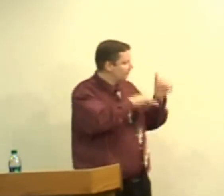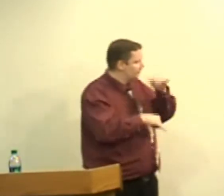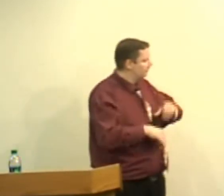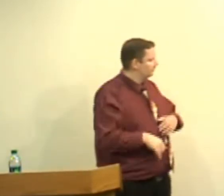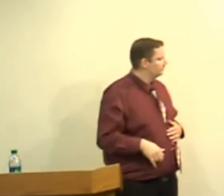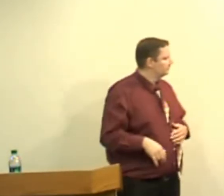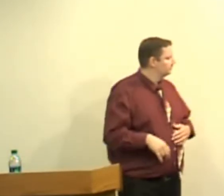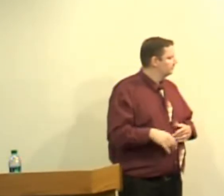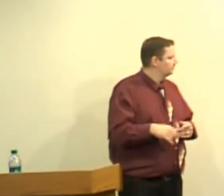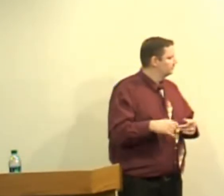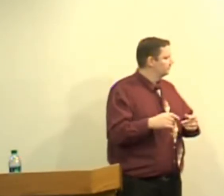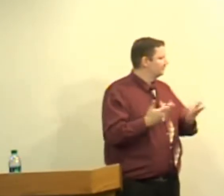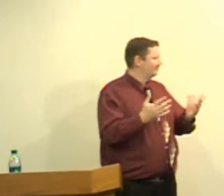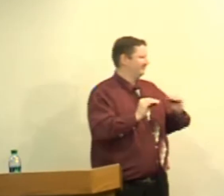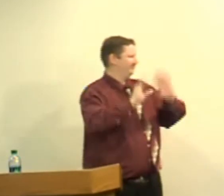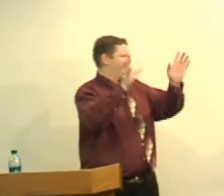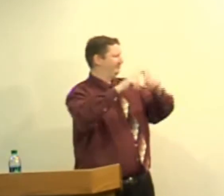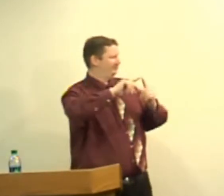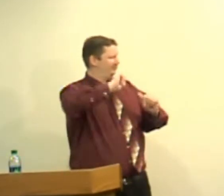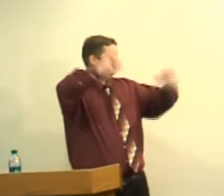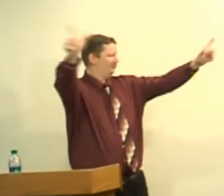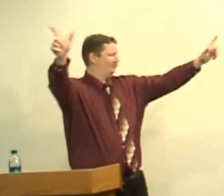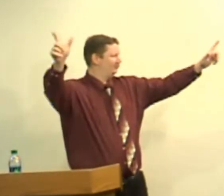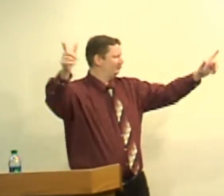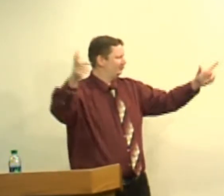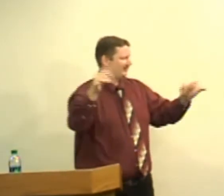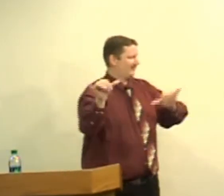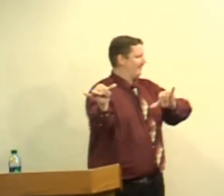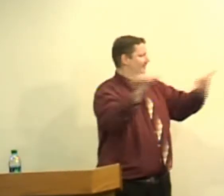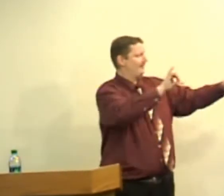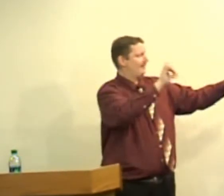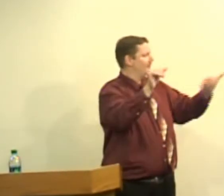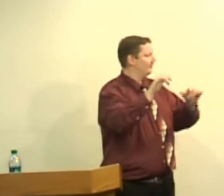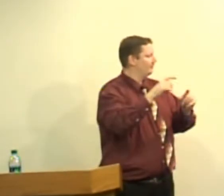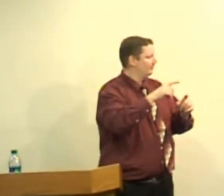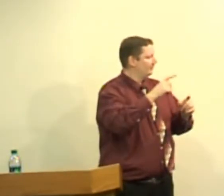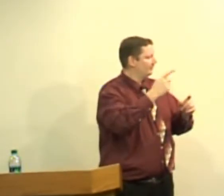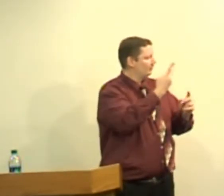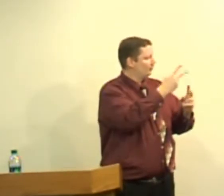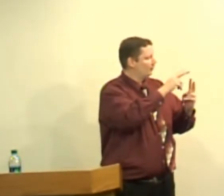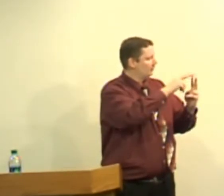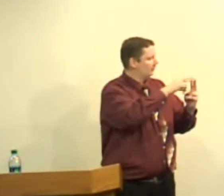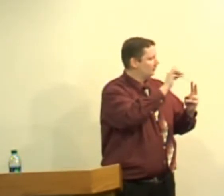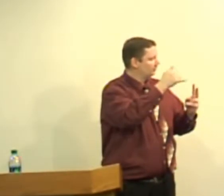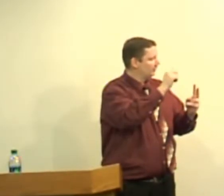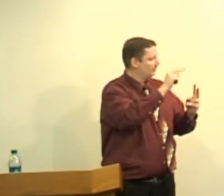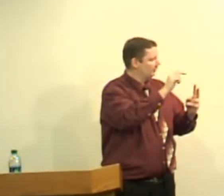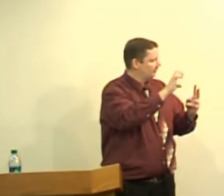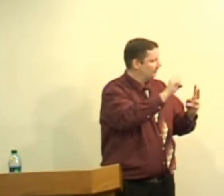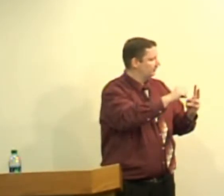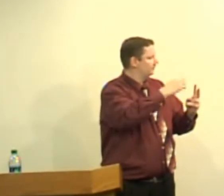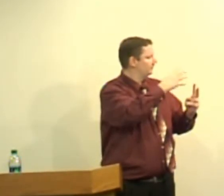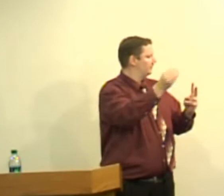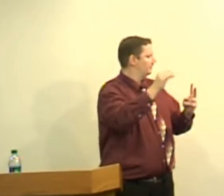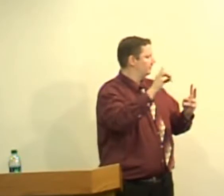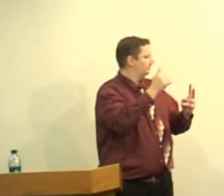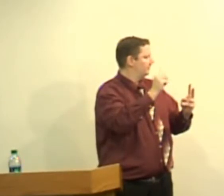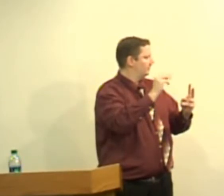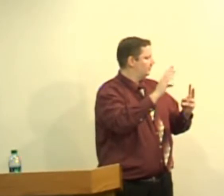which means foolishness, will be clear and obvious to all, just the same as those two men, as Janus and